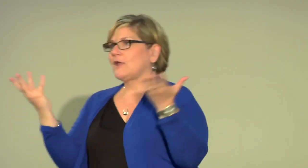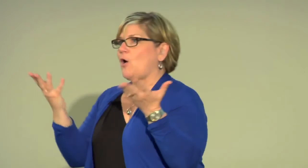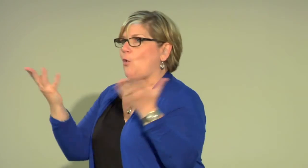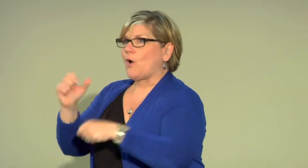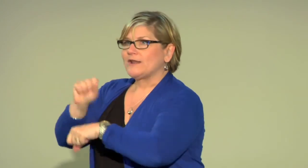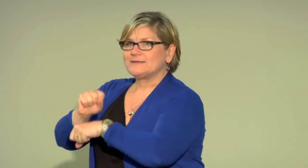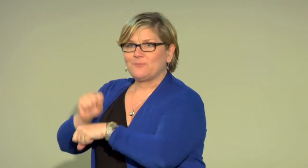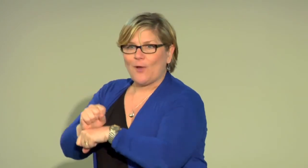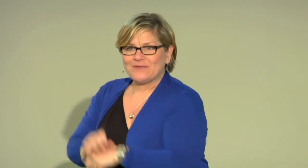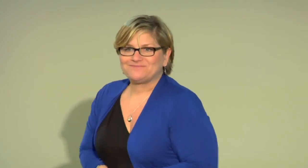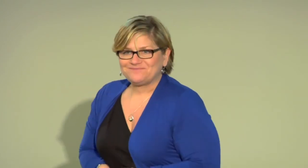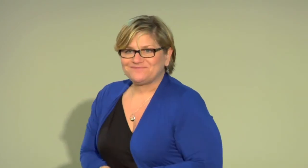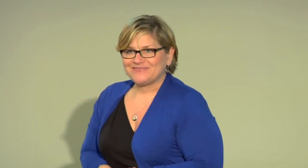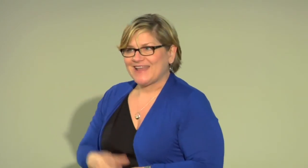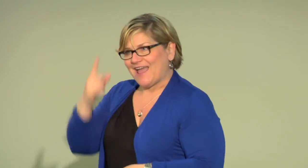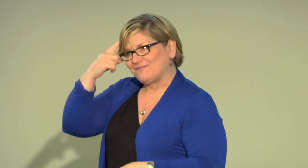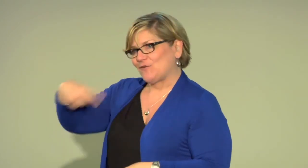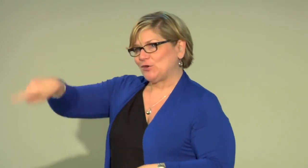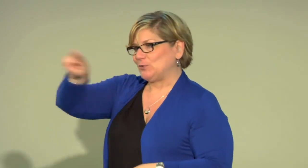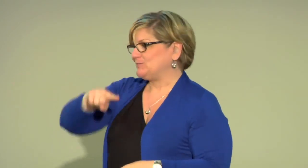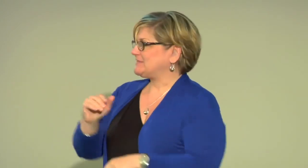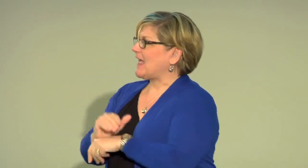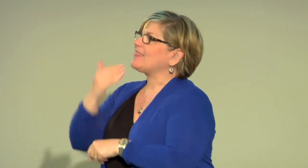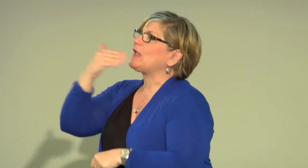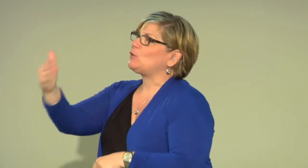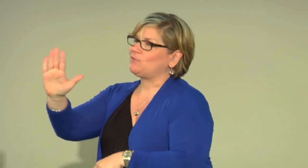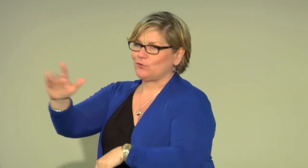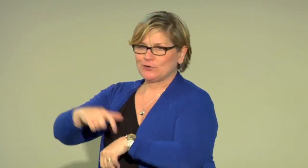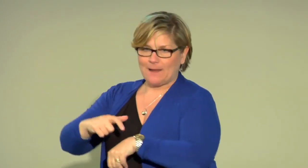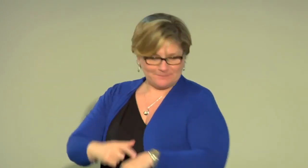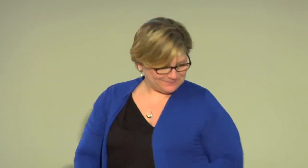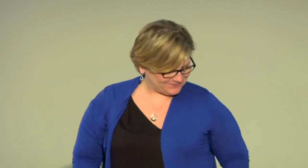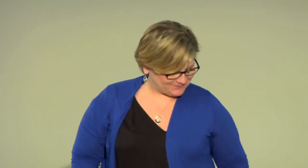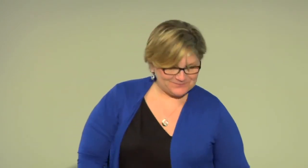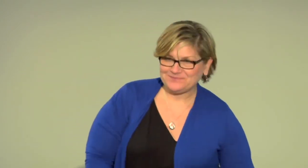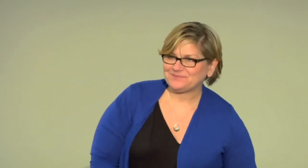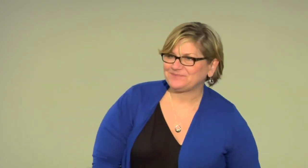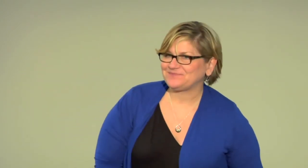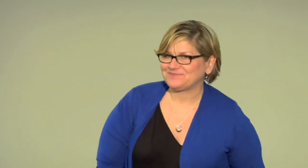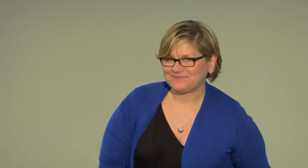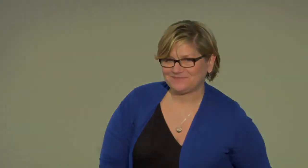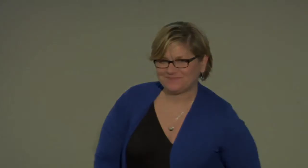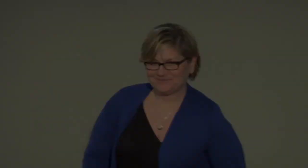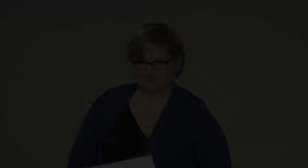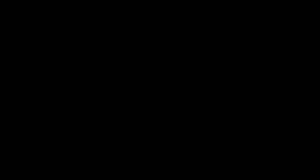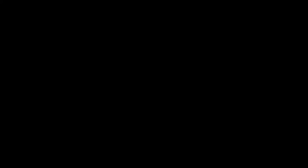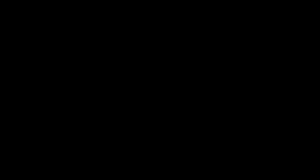learning more about what's before us tonight and what employment is about. Thank you for your time.